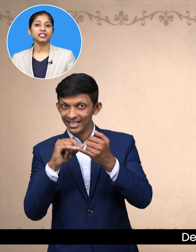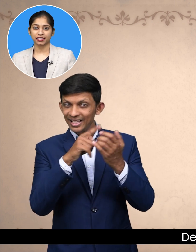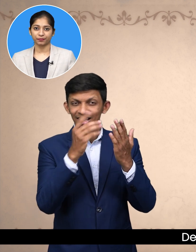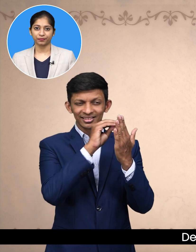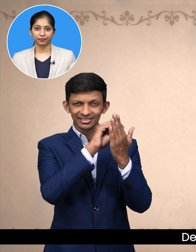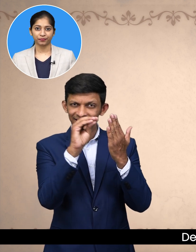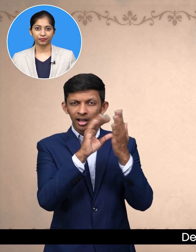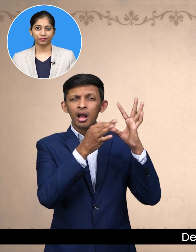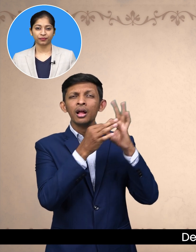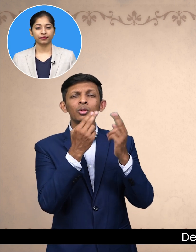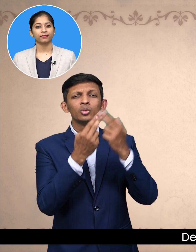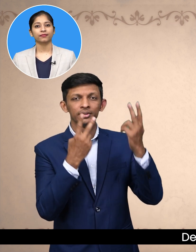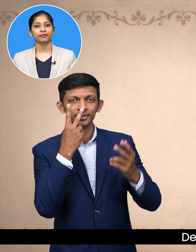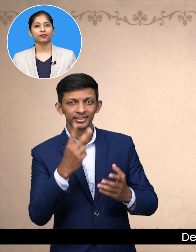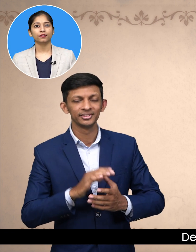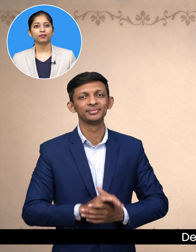Decimal system.